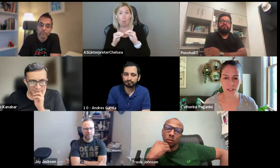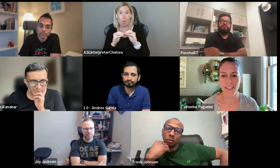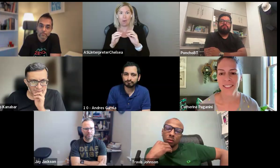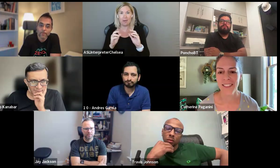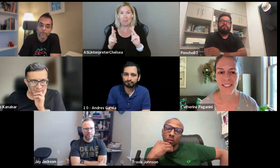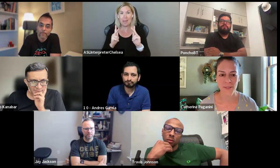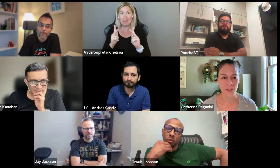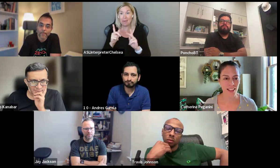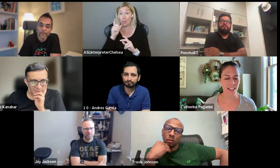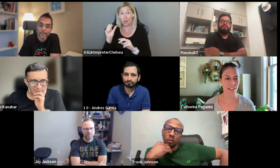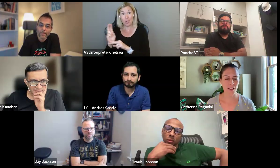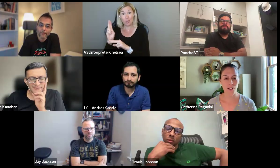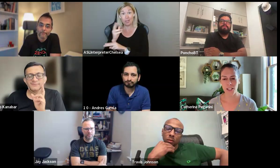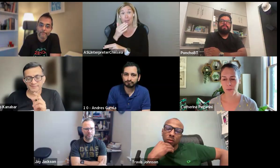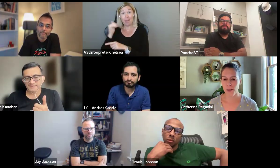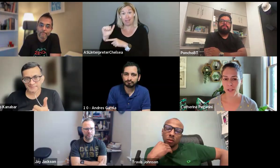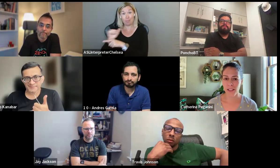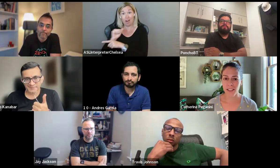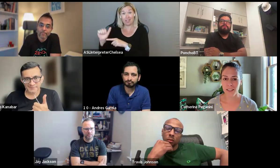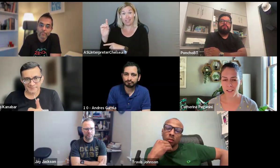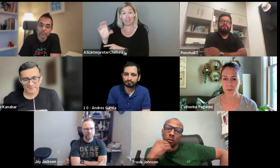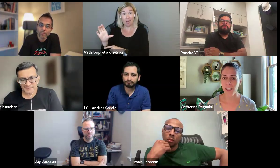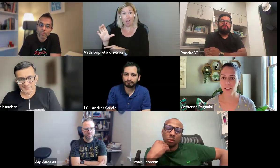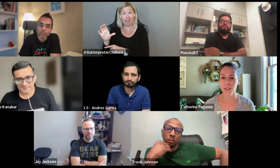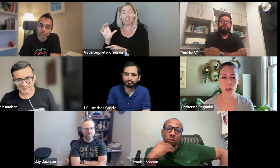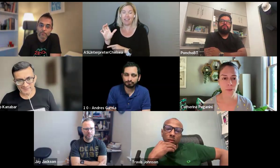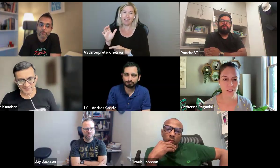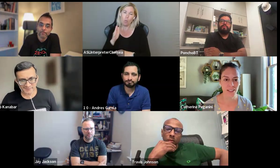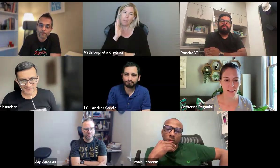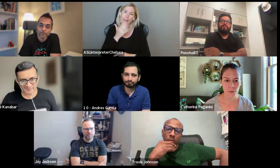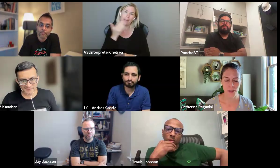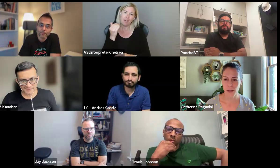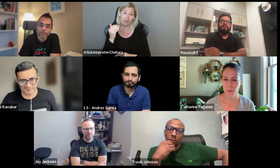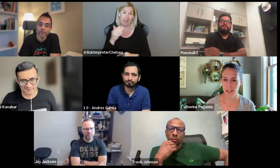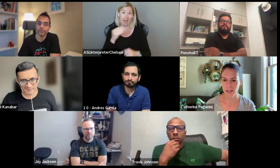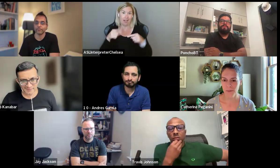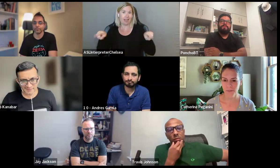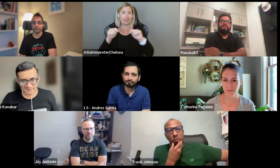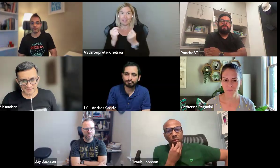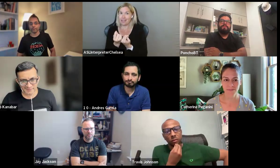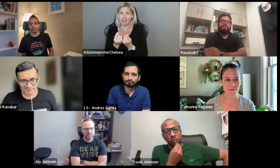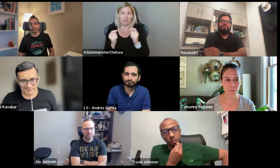better. I think our team is doing a really good job with those best practices.